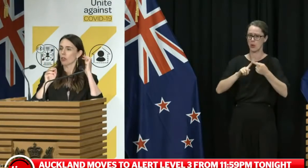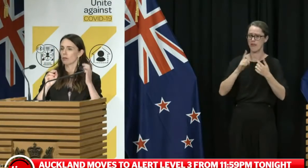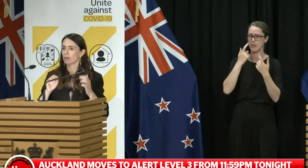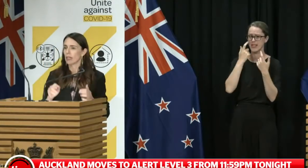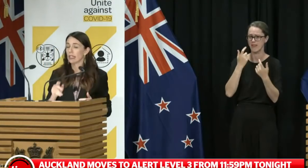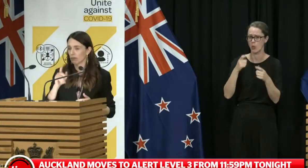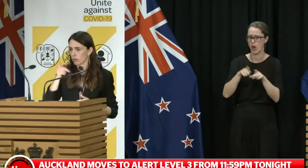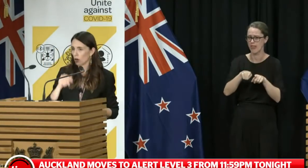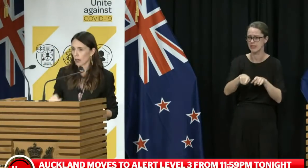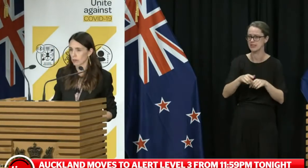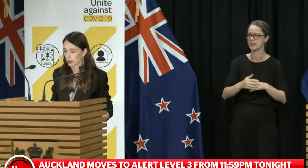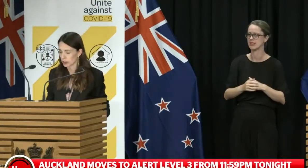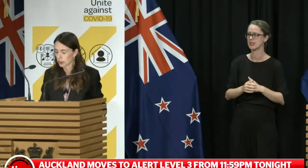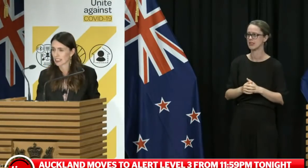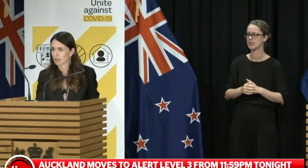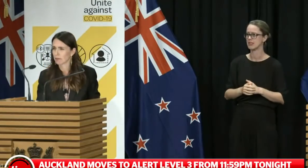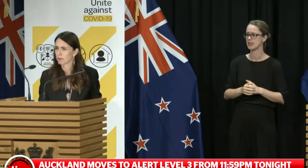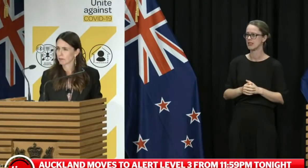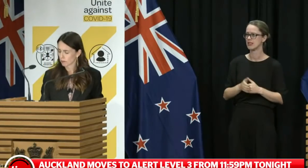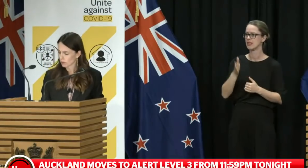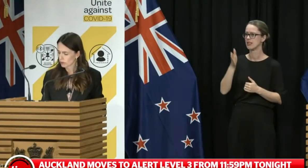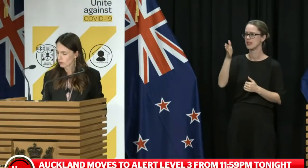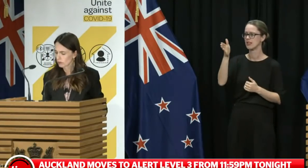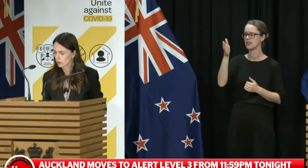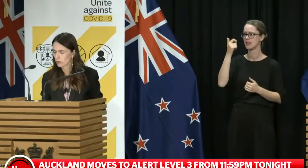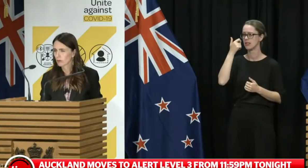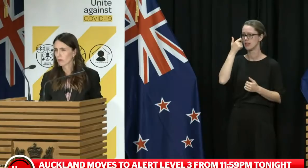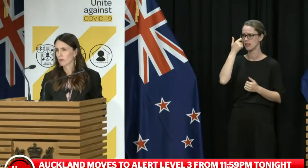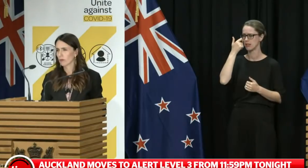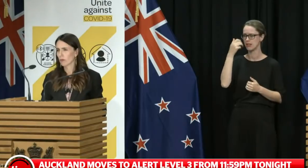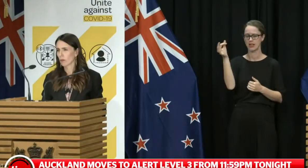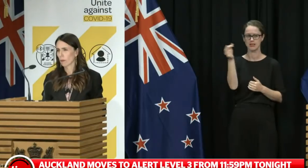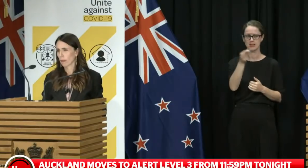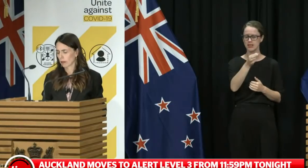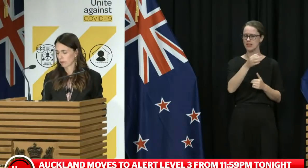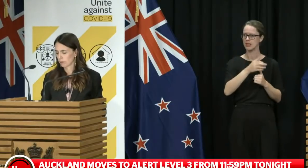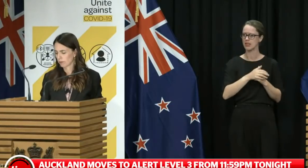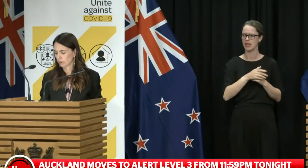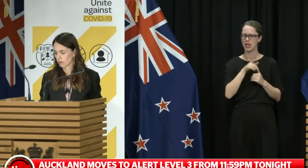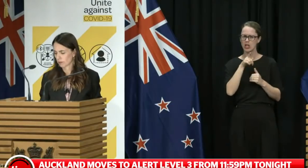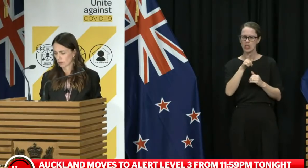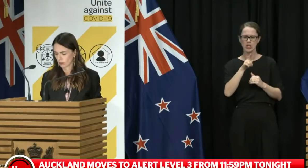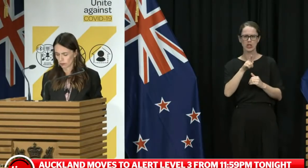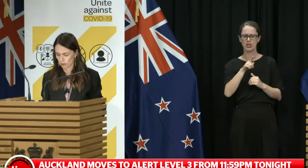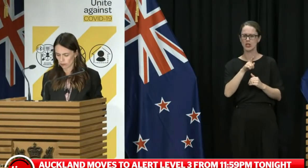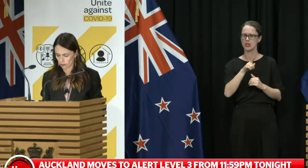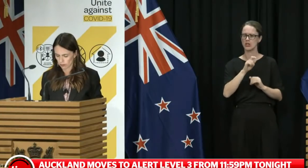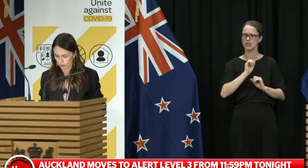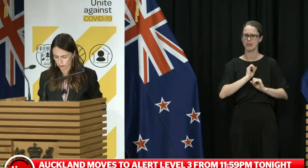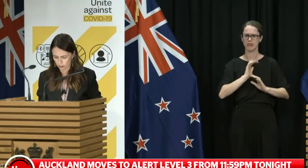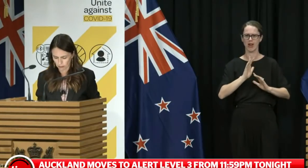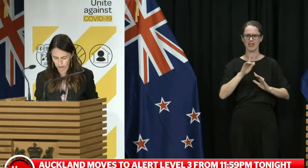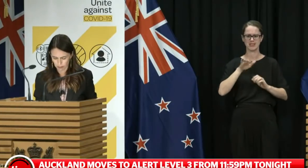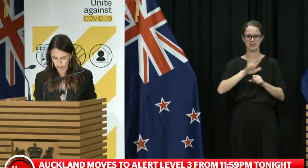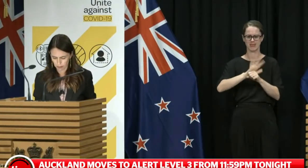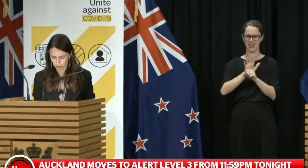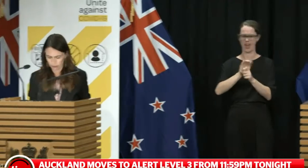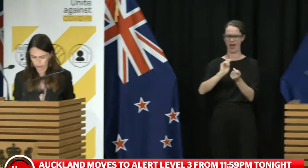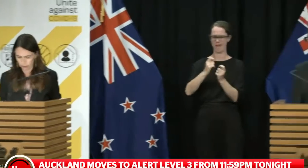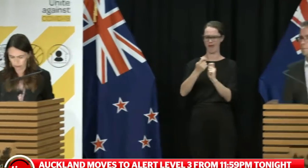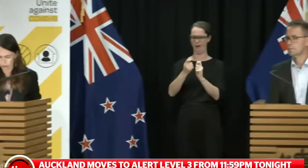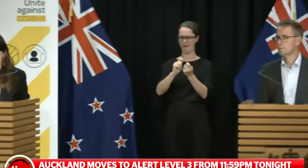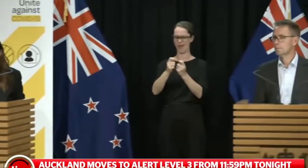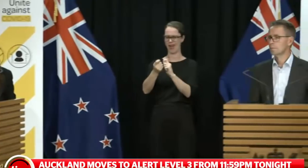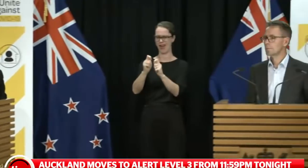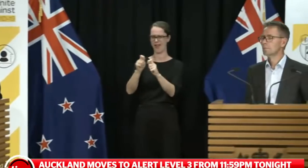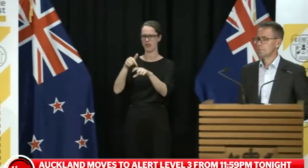kind of... Joe, and then I'll come to you, Jason. Just further on that, Dr. Bloomfield, are you sort of constantly surprised, I guess, by how this virus is evolving like this? You look at